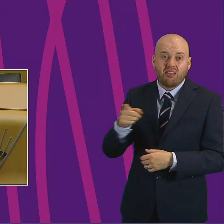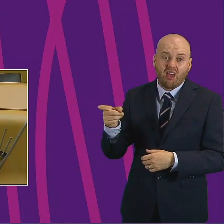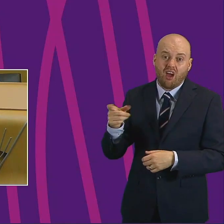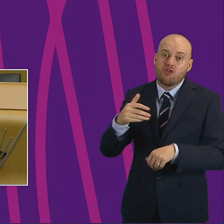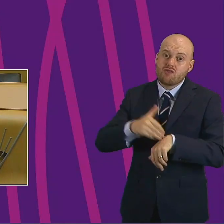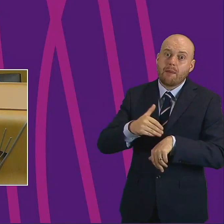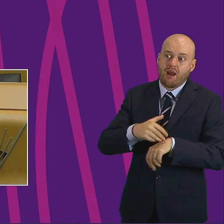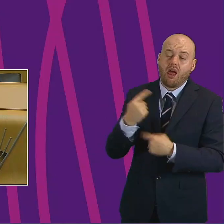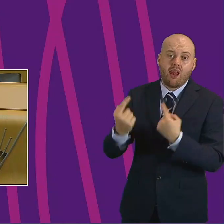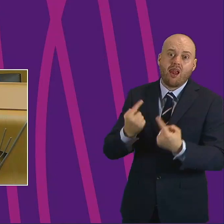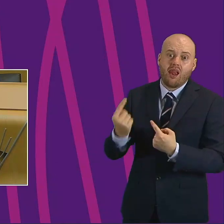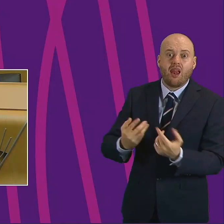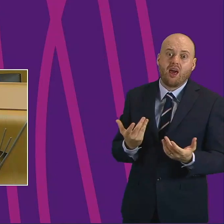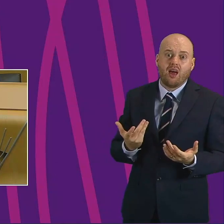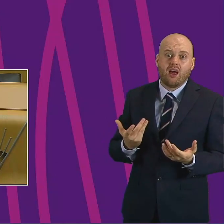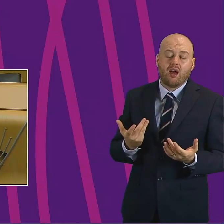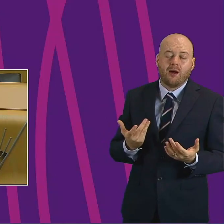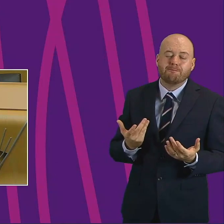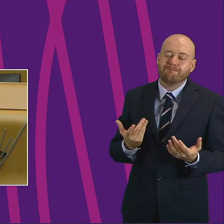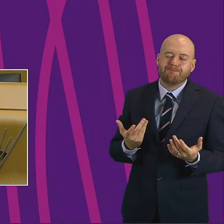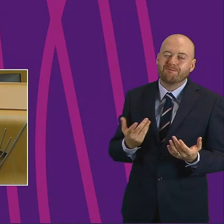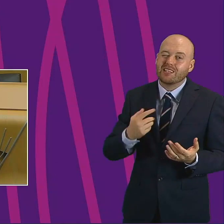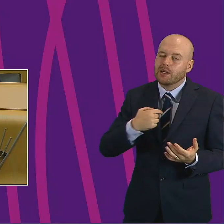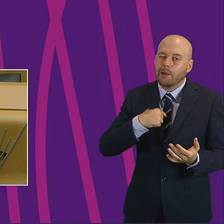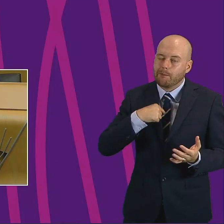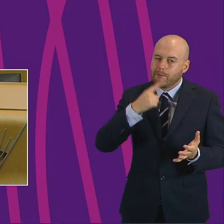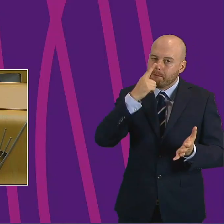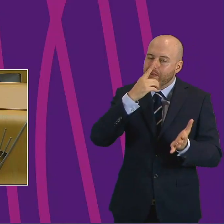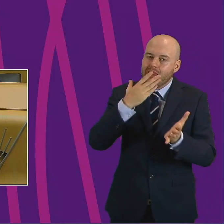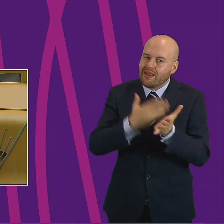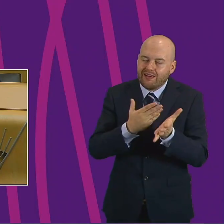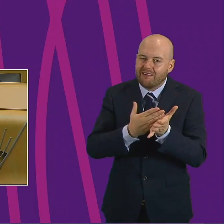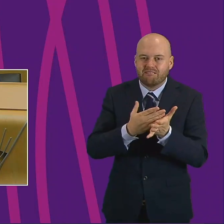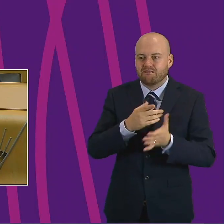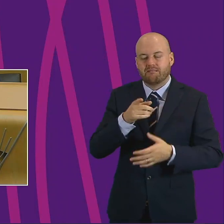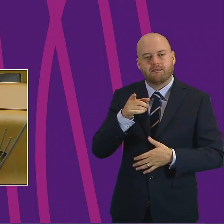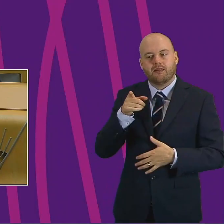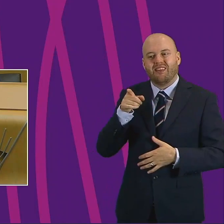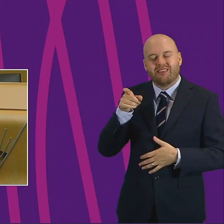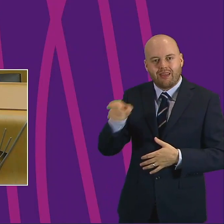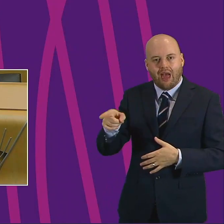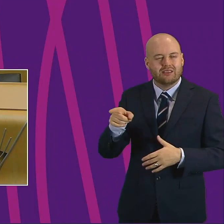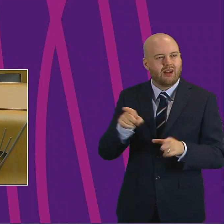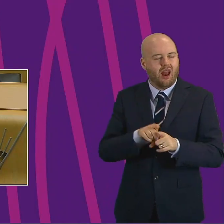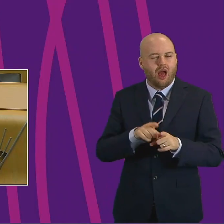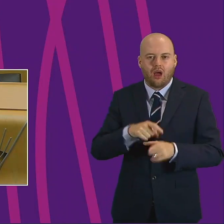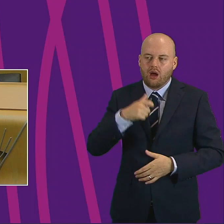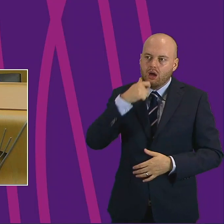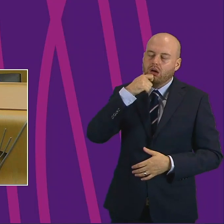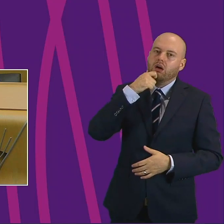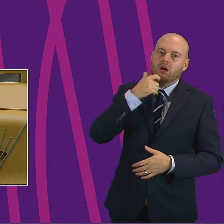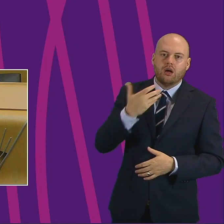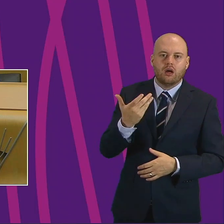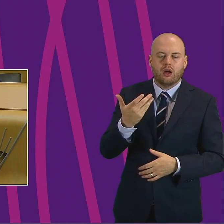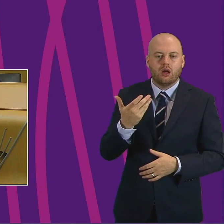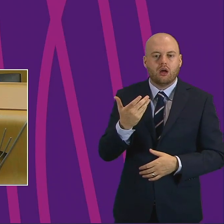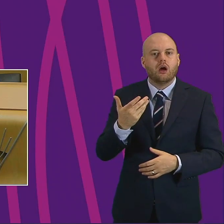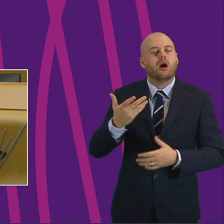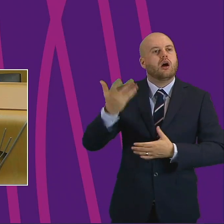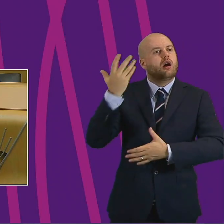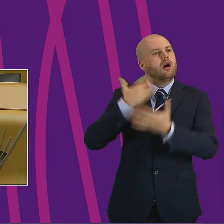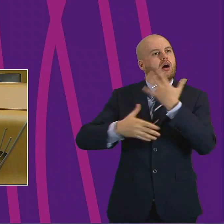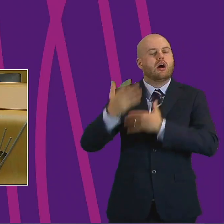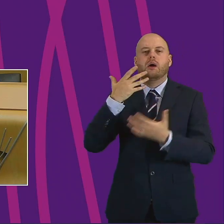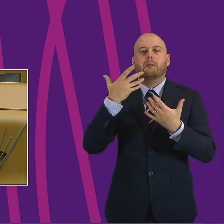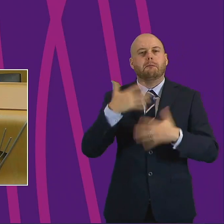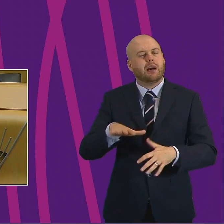to that. I really believe that it depicts the ignorance of people in regards to the history of slavery,